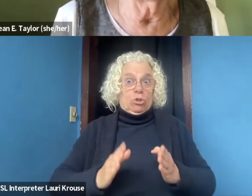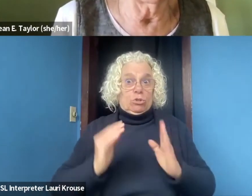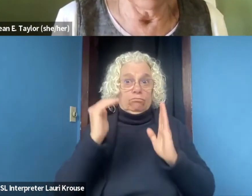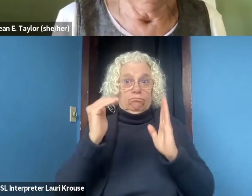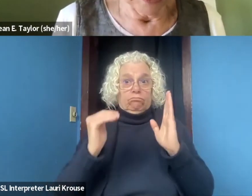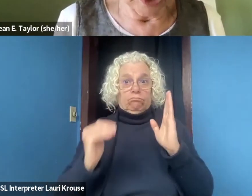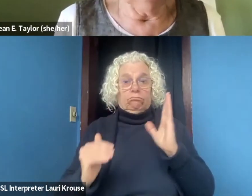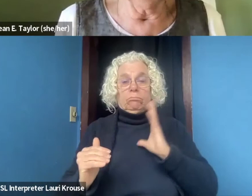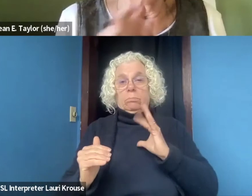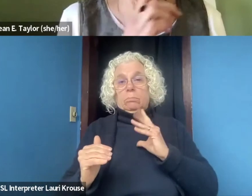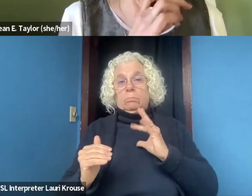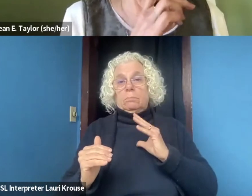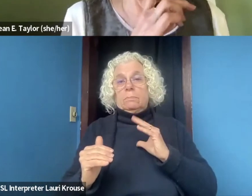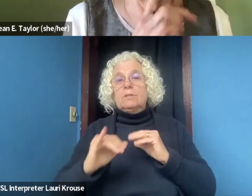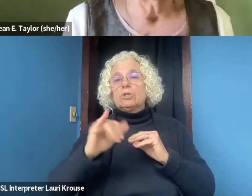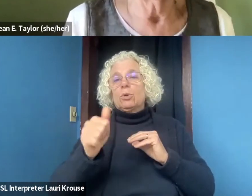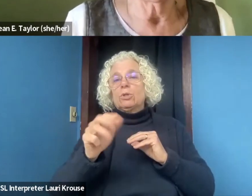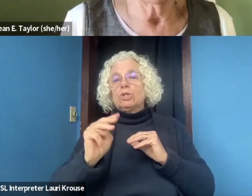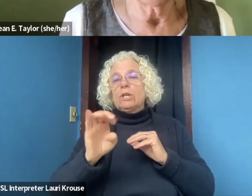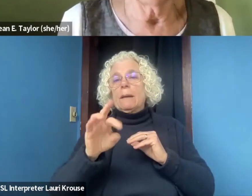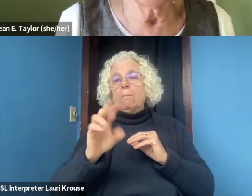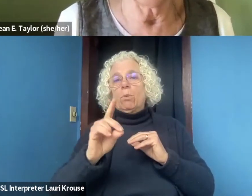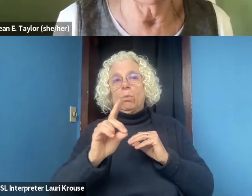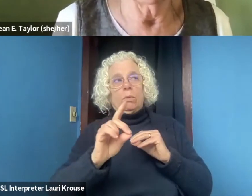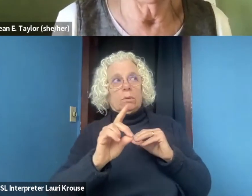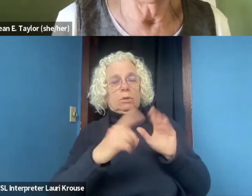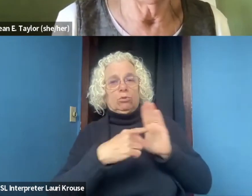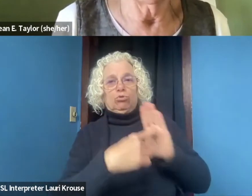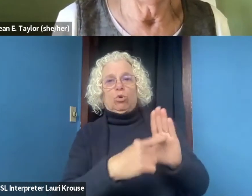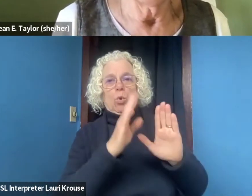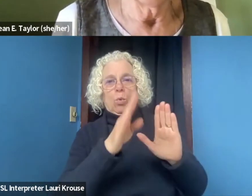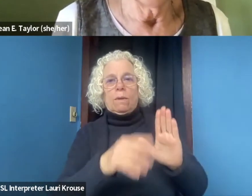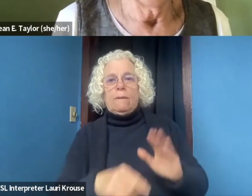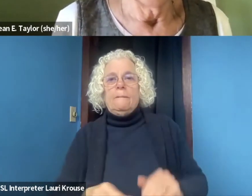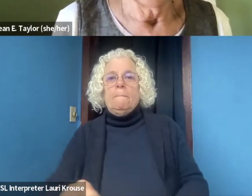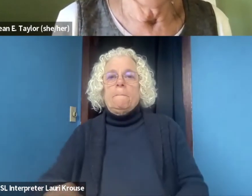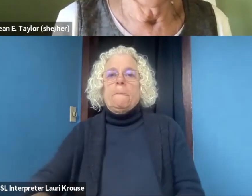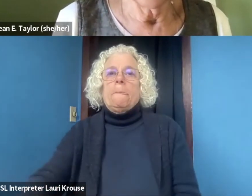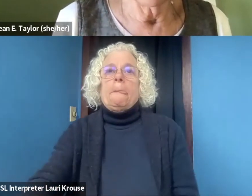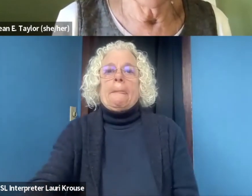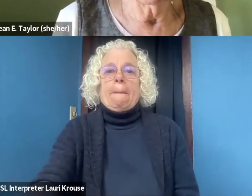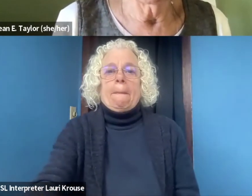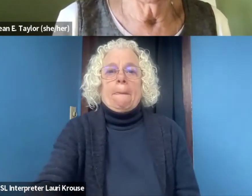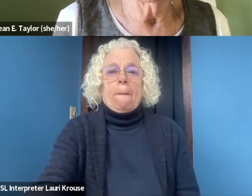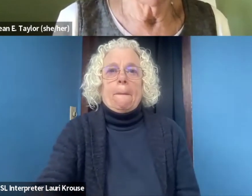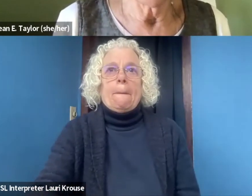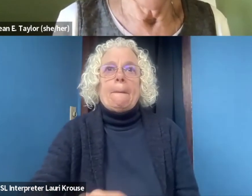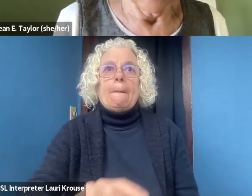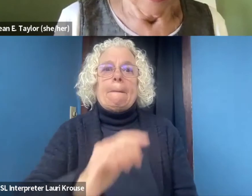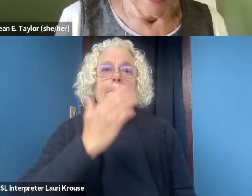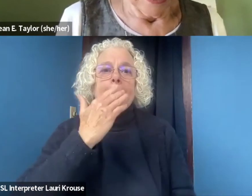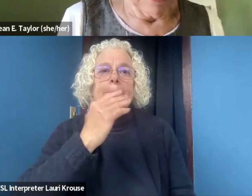another Jamboard up. Thank you. Thank you, Kinsey.